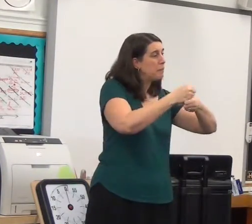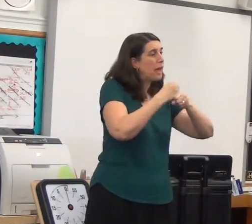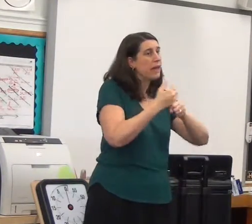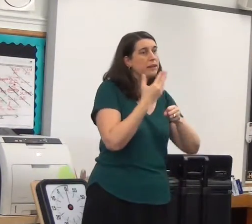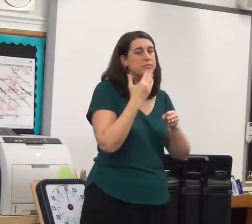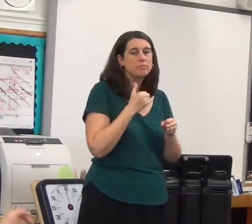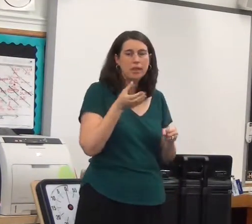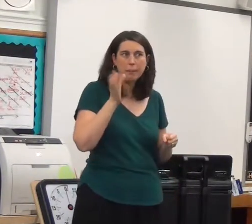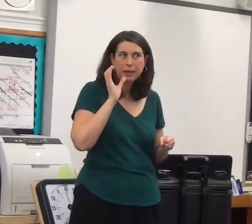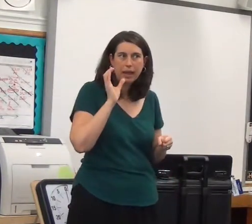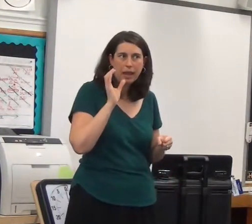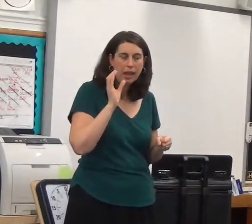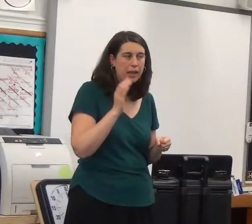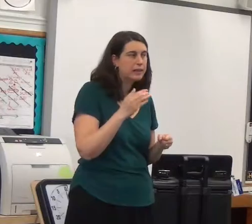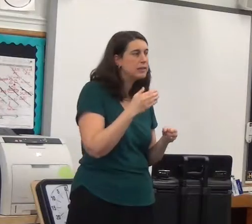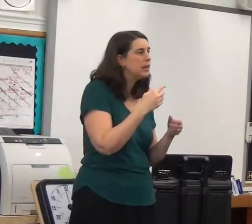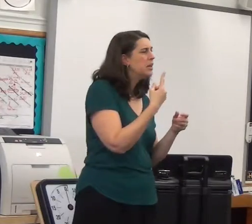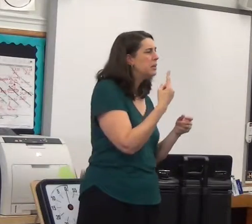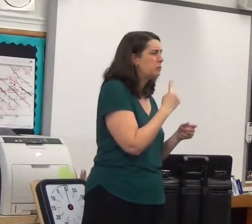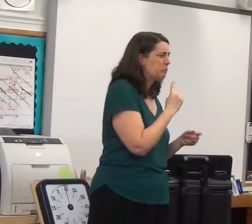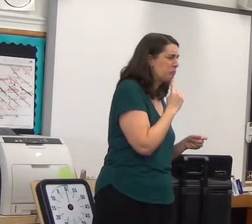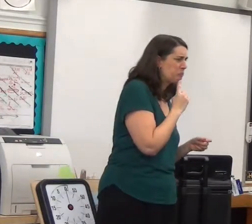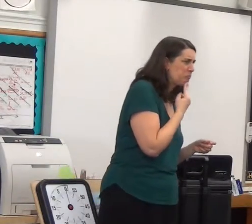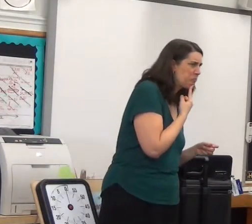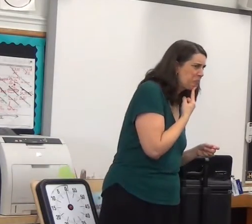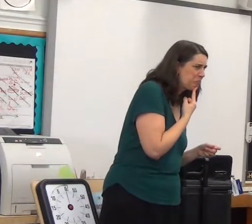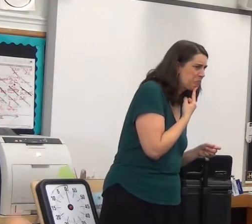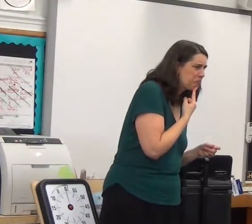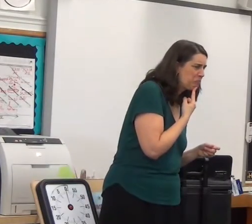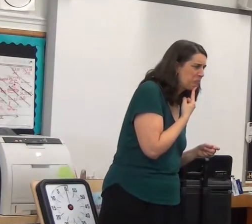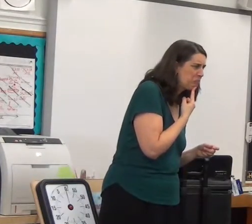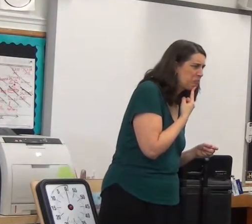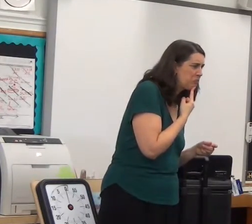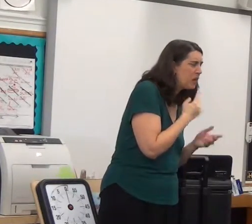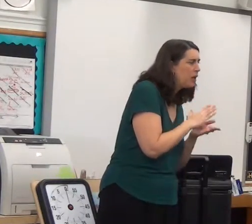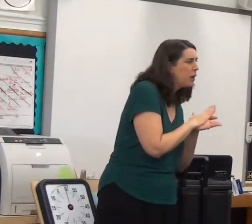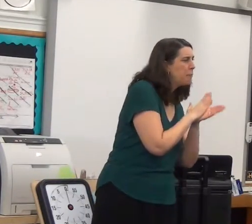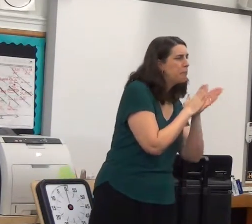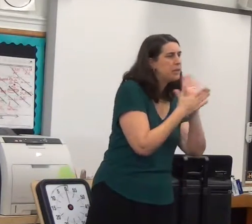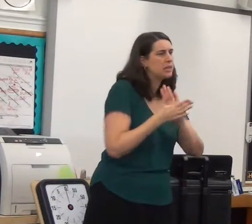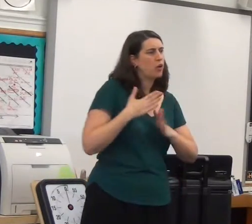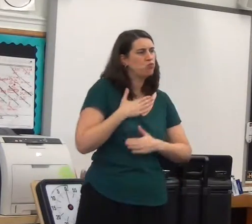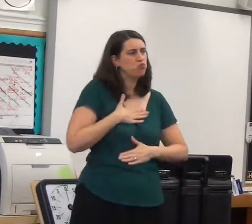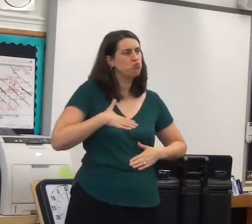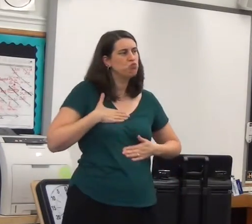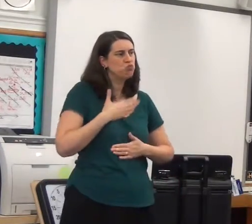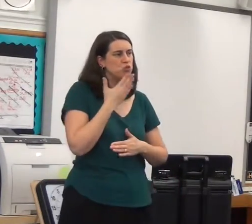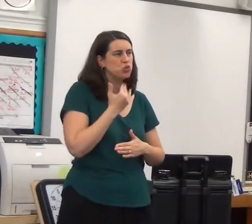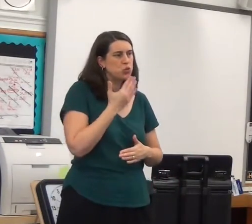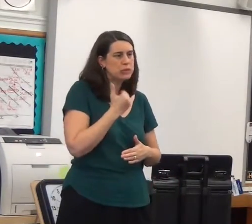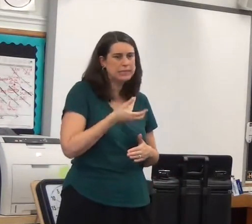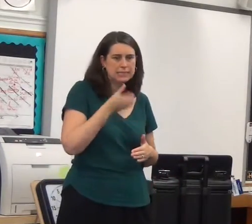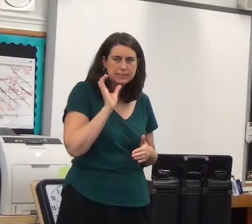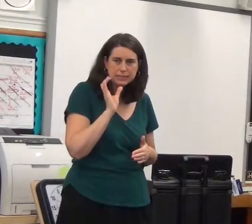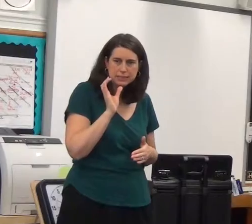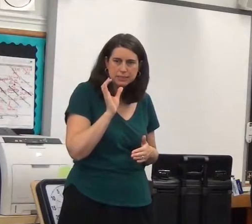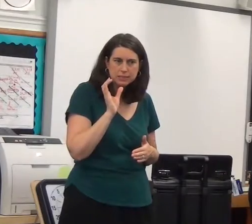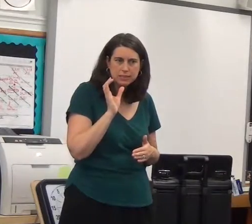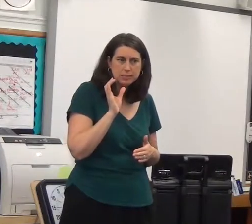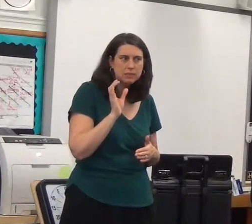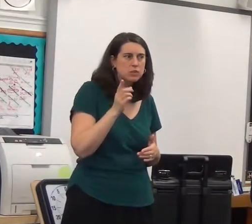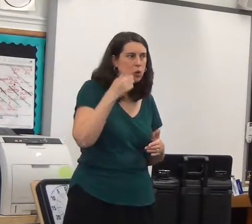lemonade. We take a sour situation and we make something sweet out of it. It's about what